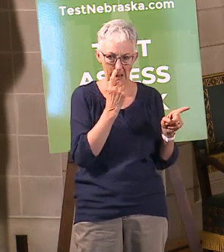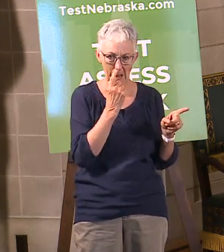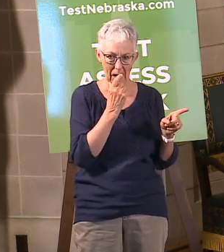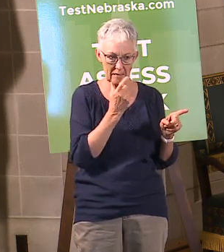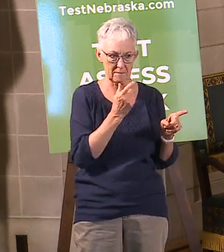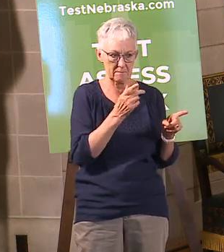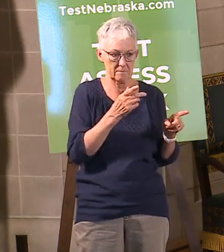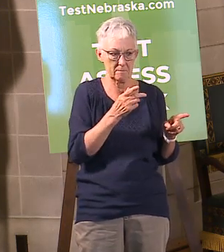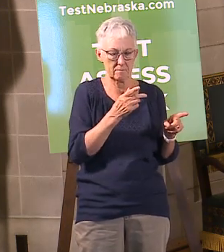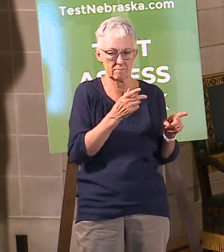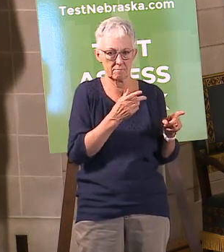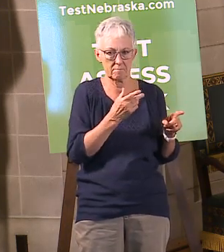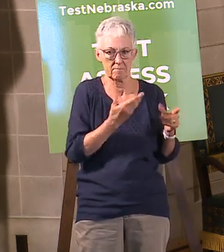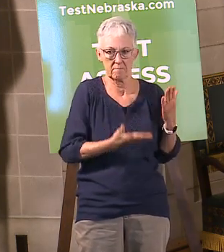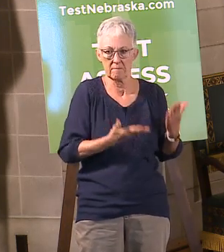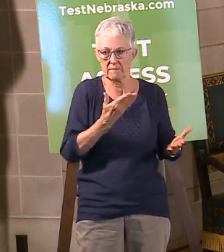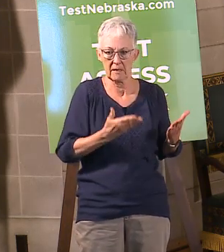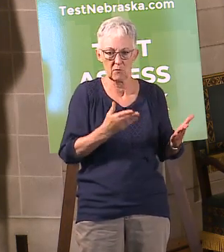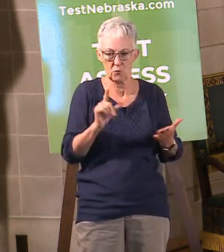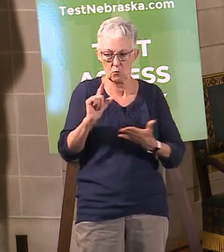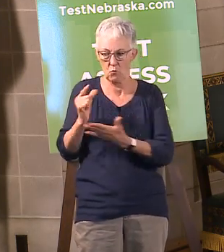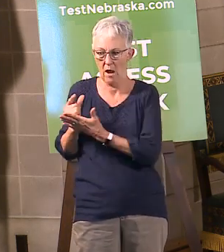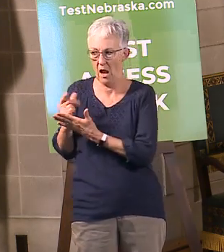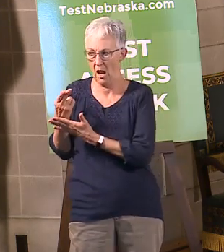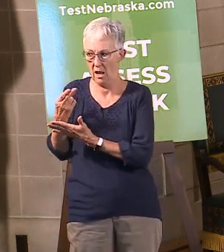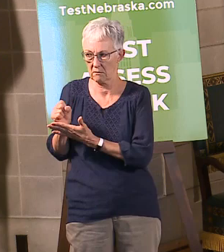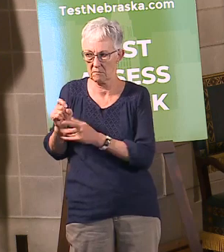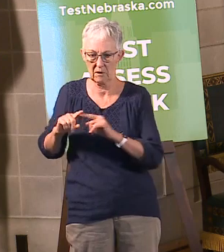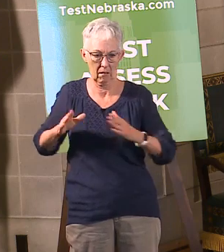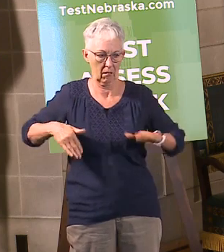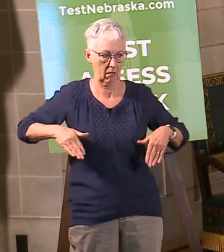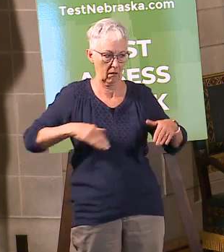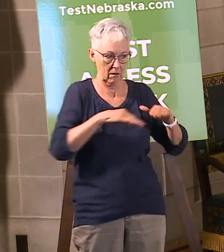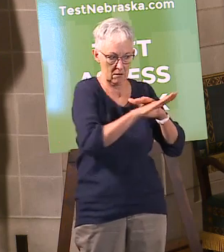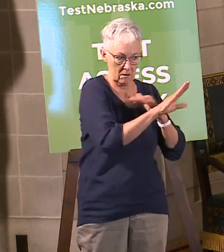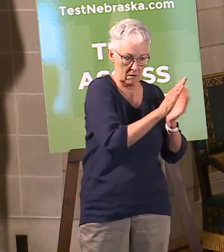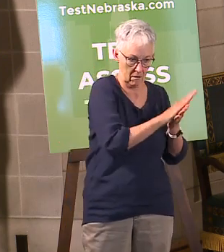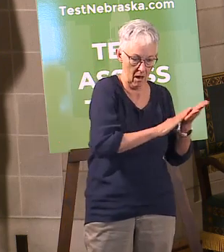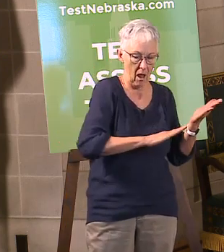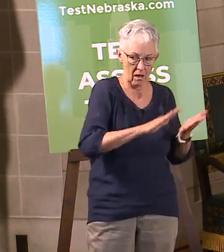high school, maybe you haven't had your graduation ceremony yet, but again, we're considering youth as